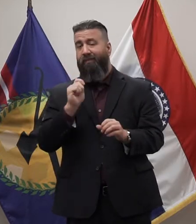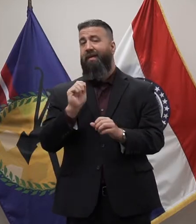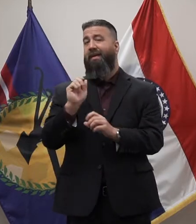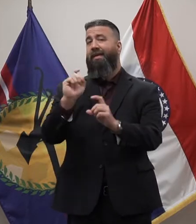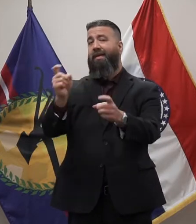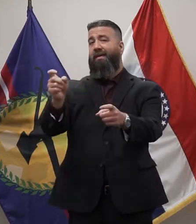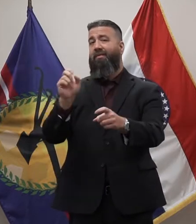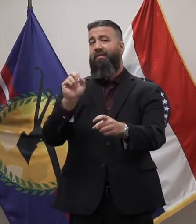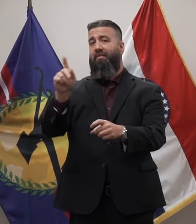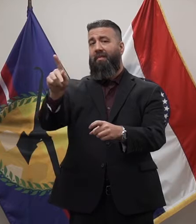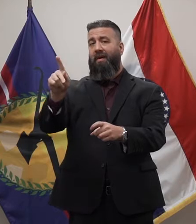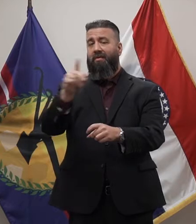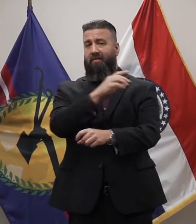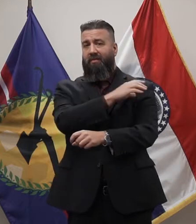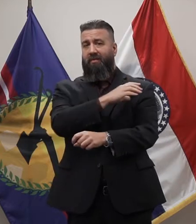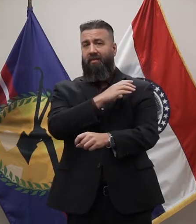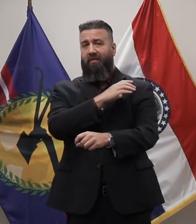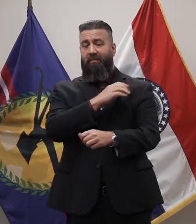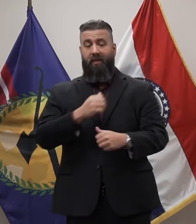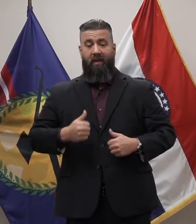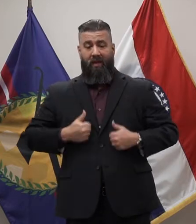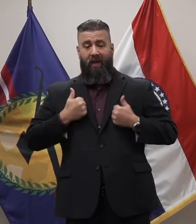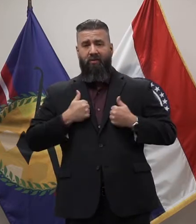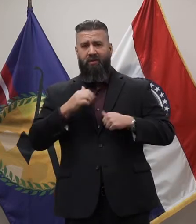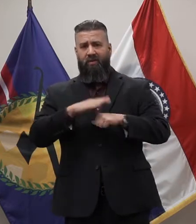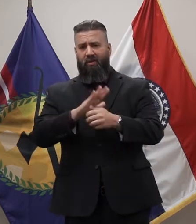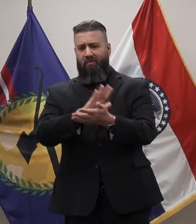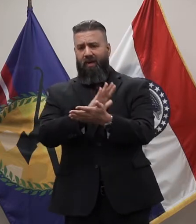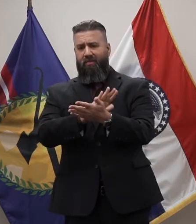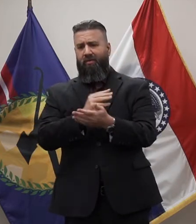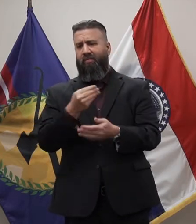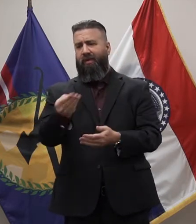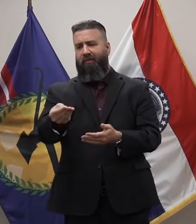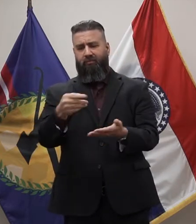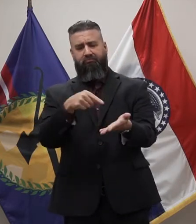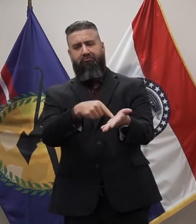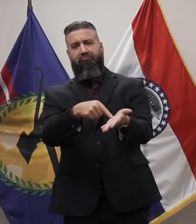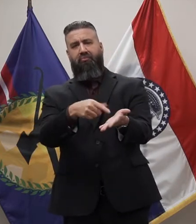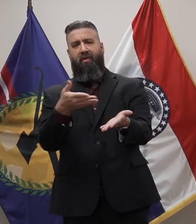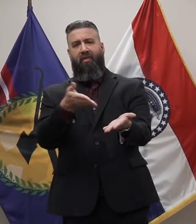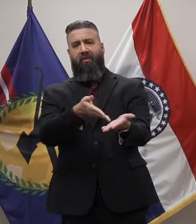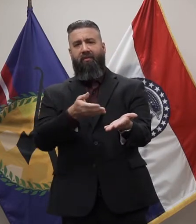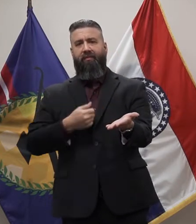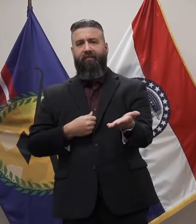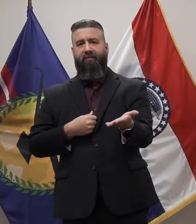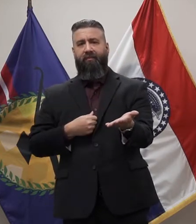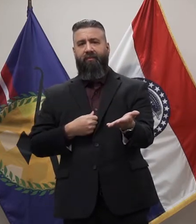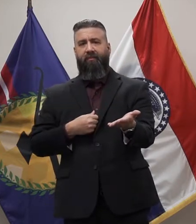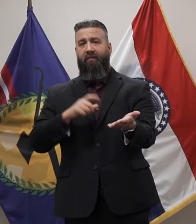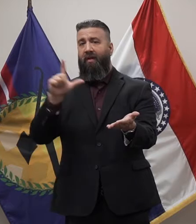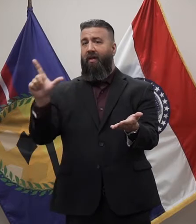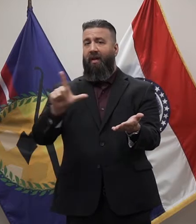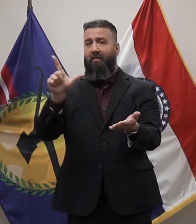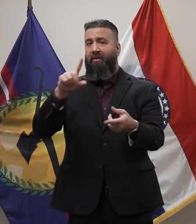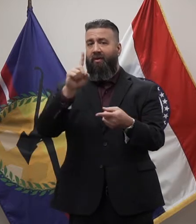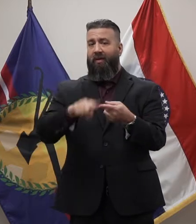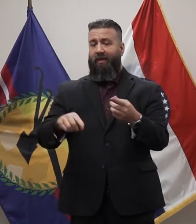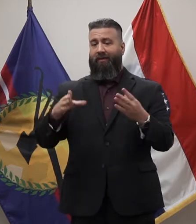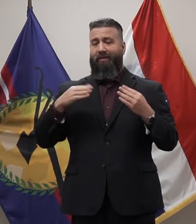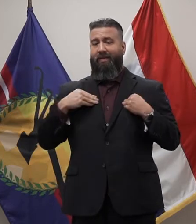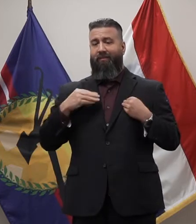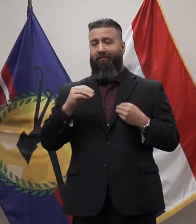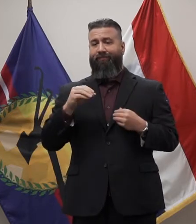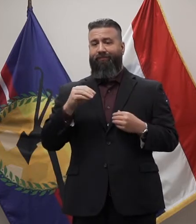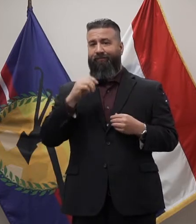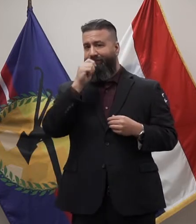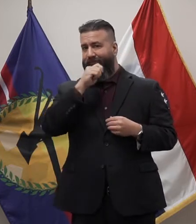listed on the information sheet you will receive along with your test. The library cannot accept the samples.